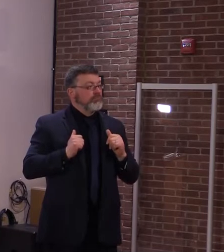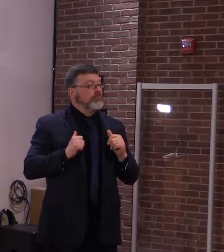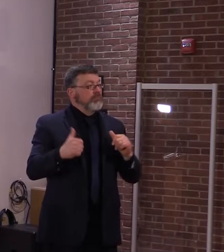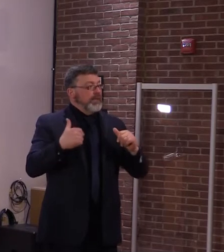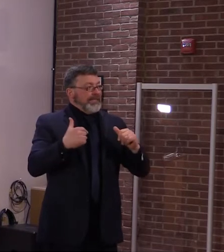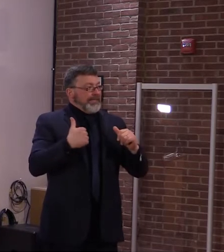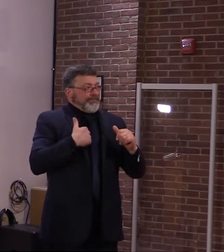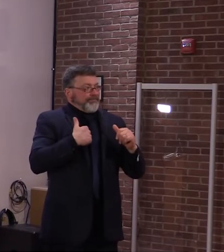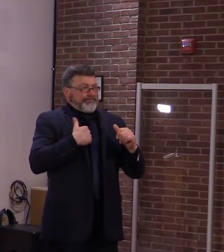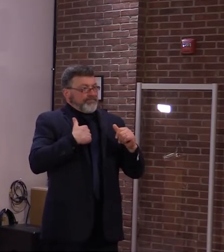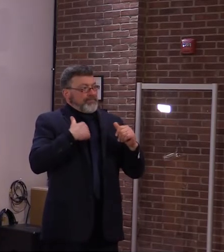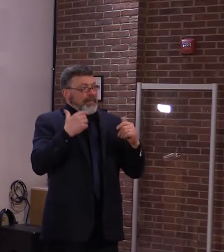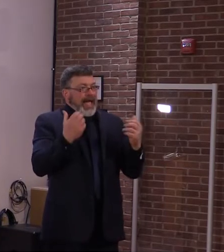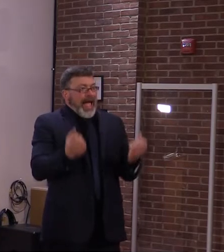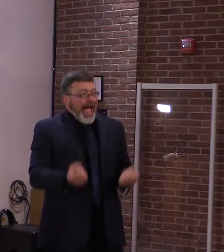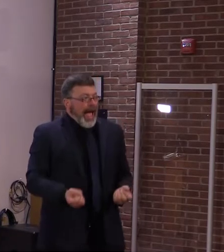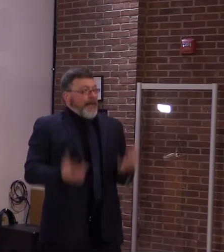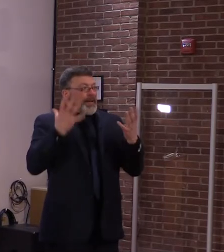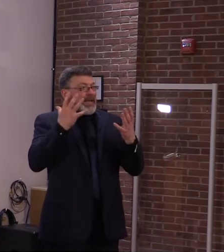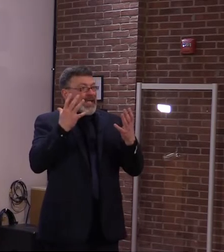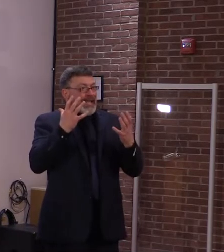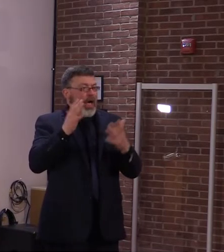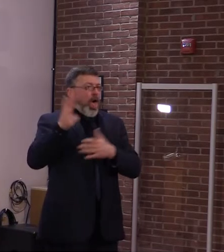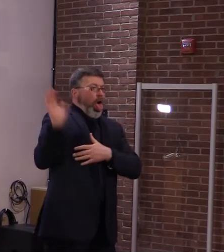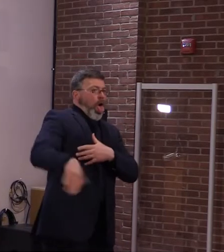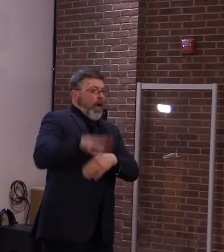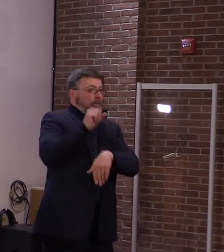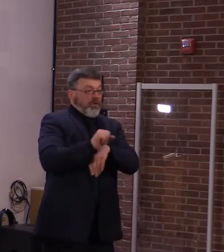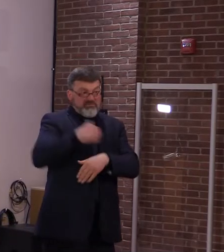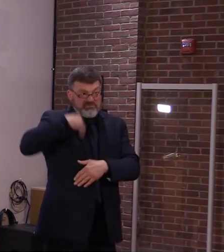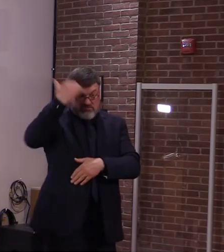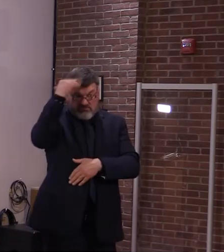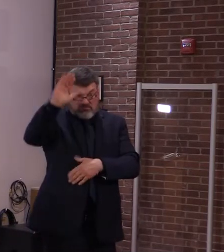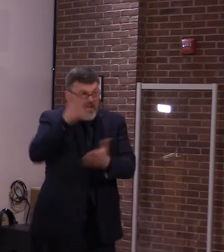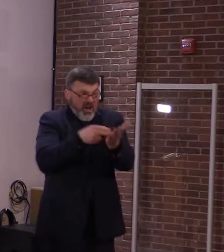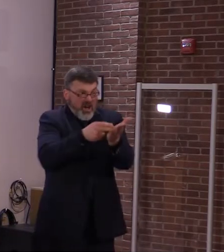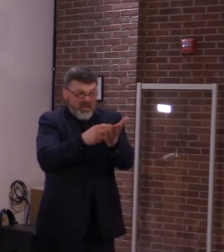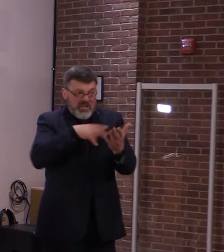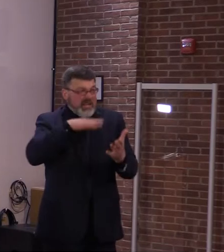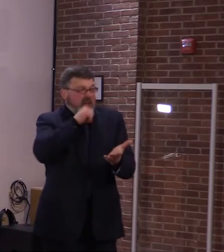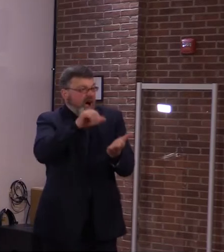So we'll see what happens after today. Dr. Levine?